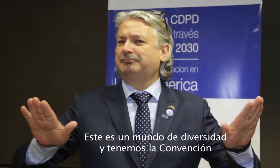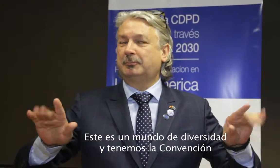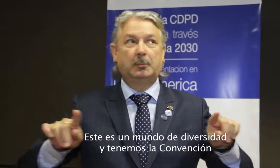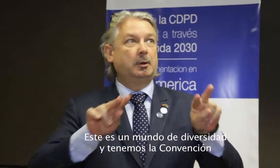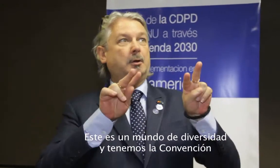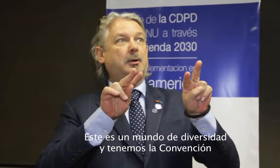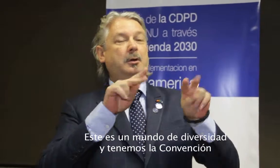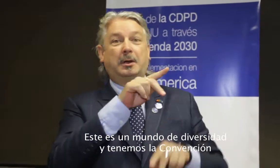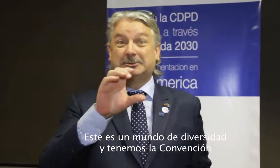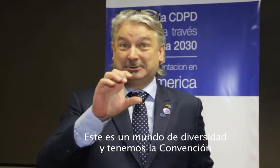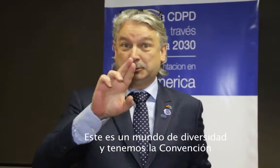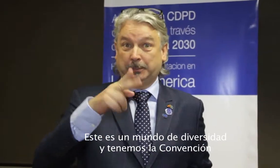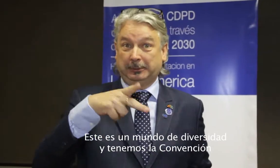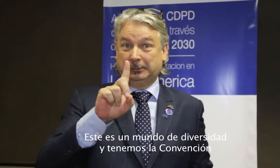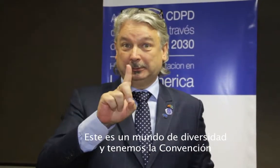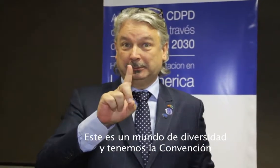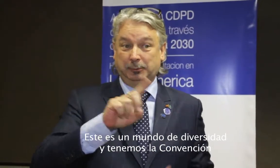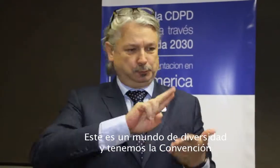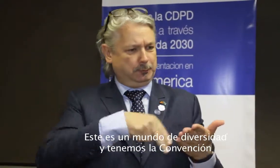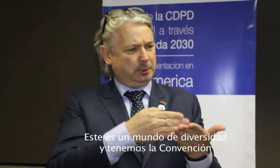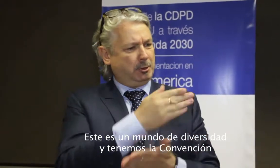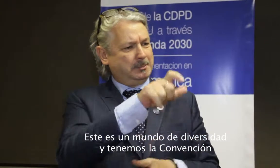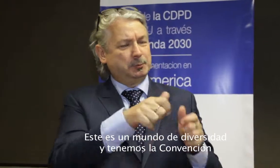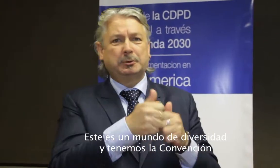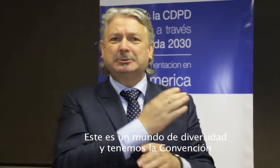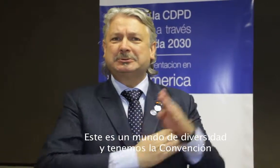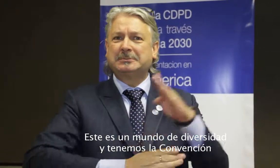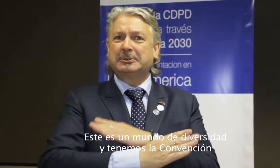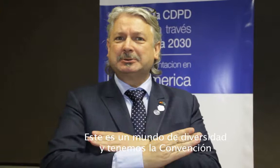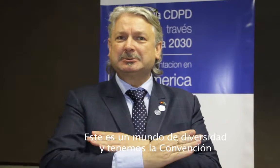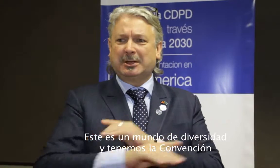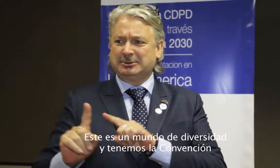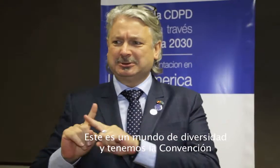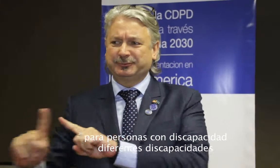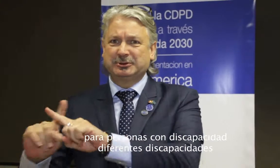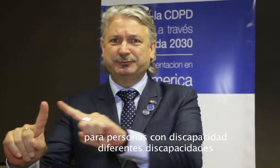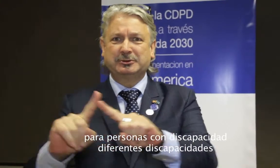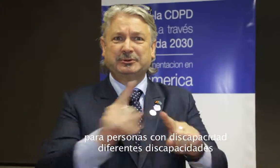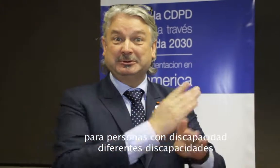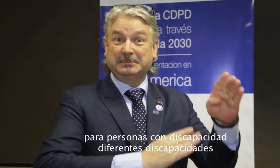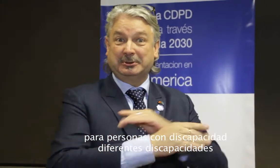there is a device diverse world, and we have the convention, the CRPD, for persons with